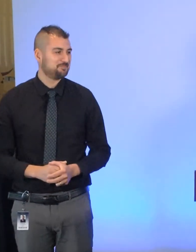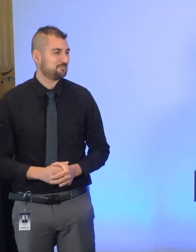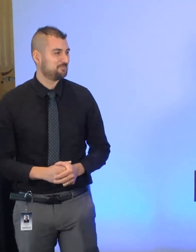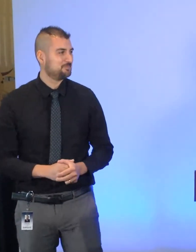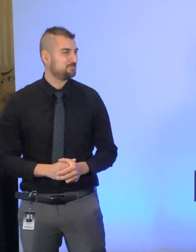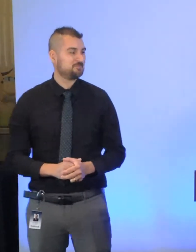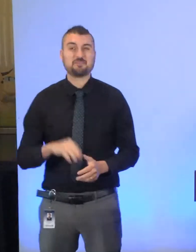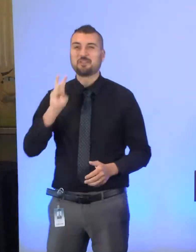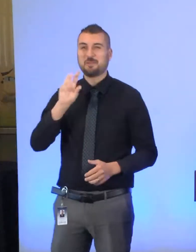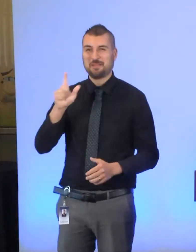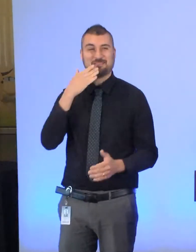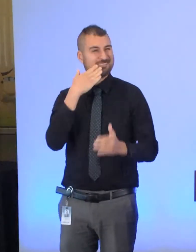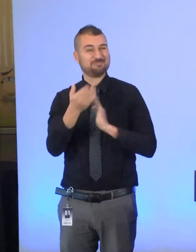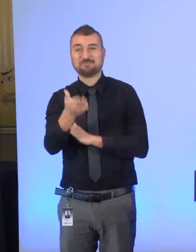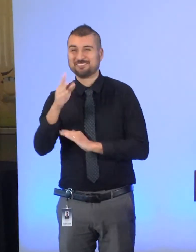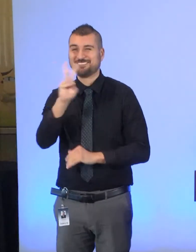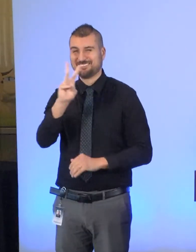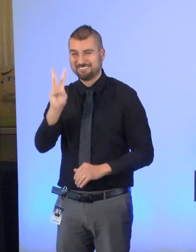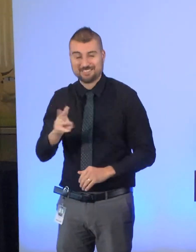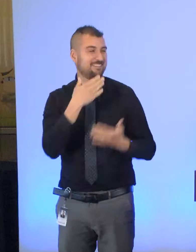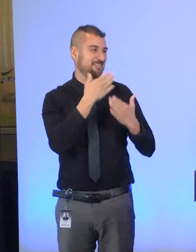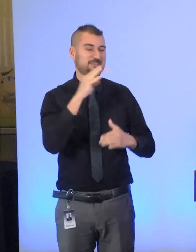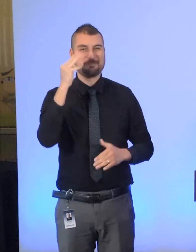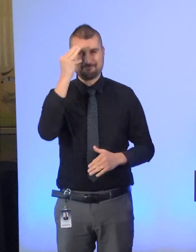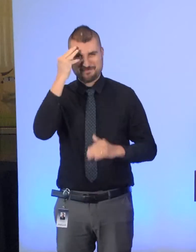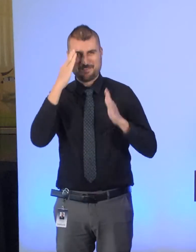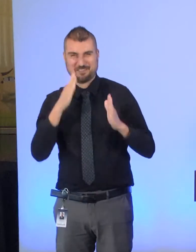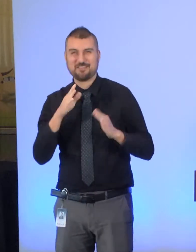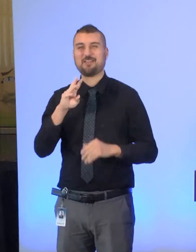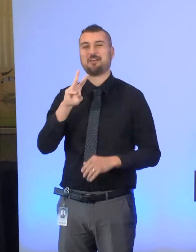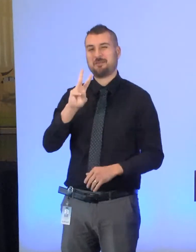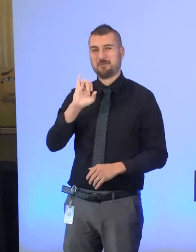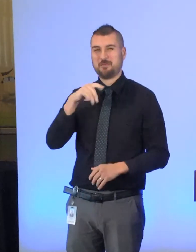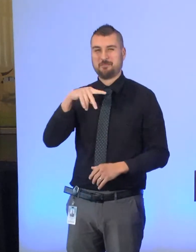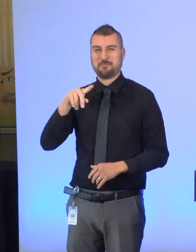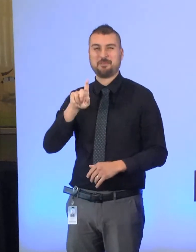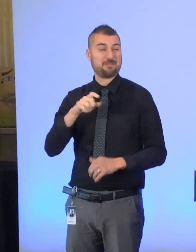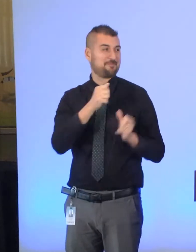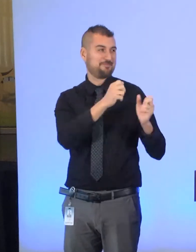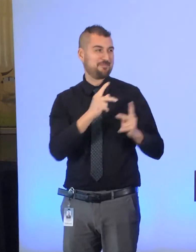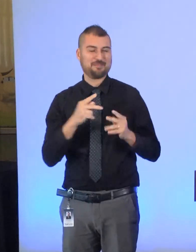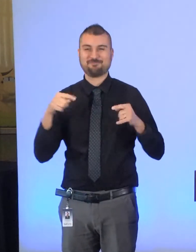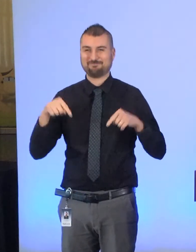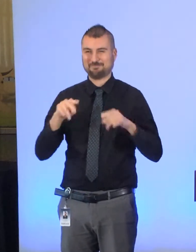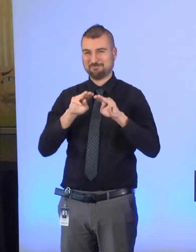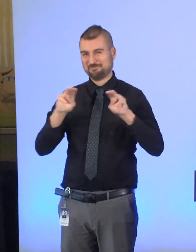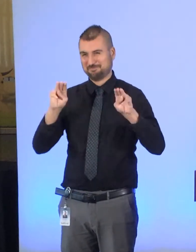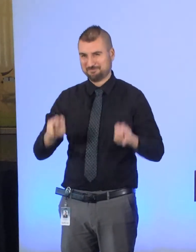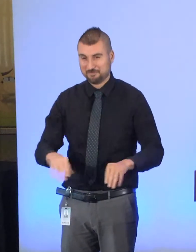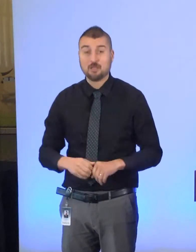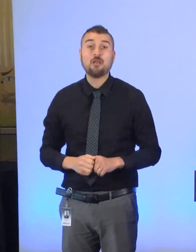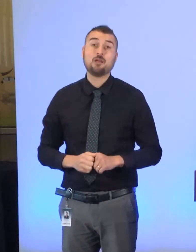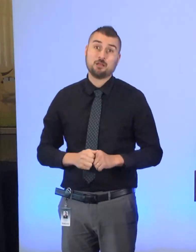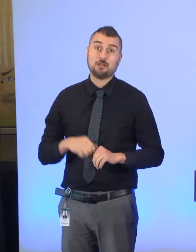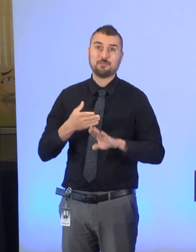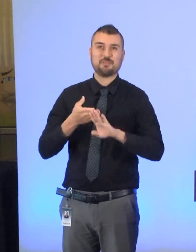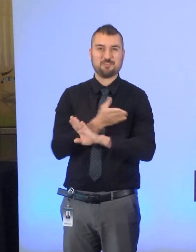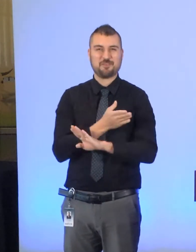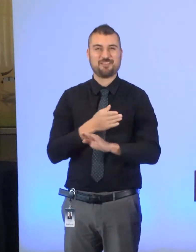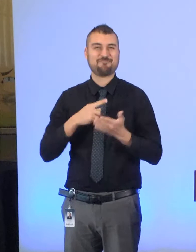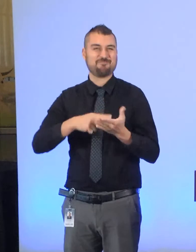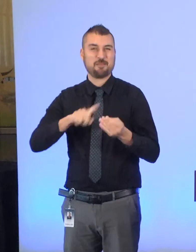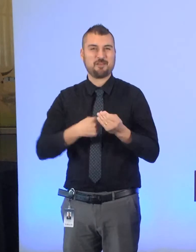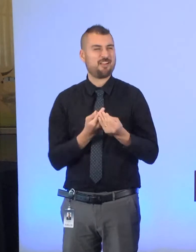Well, good morning, Wichita, and thank you, Mayor Whipple, for coming back to the museum. Before talking about our fabulous